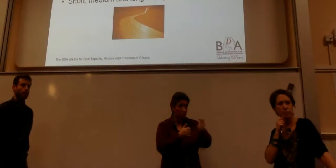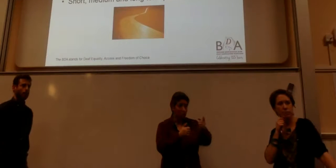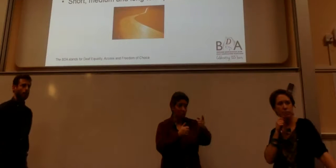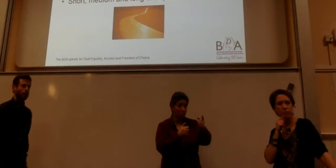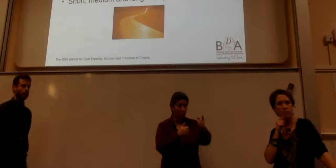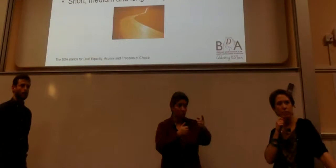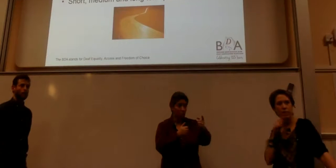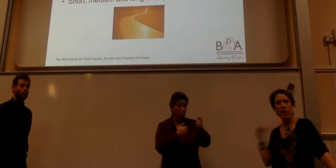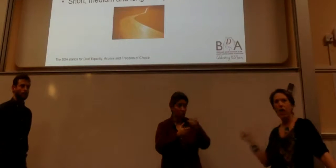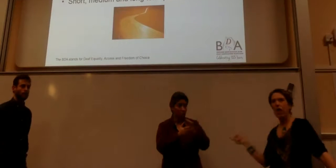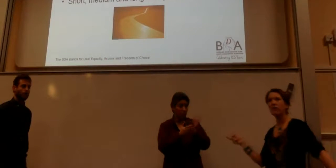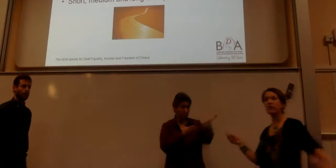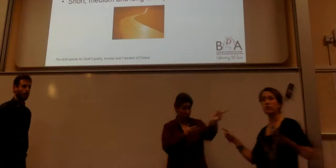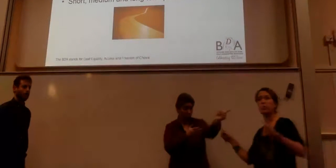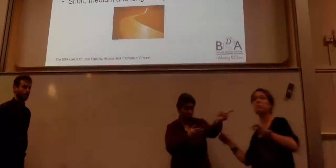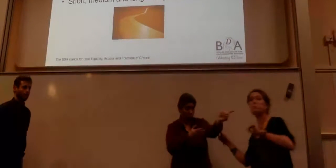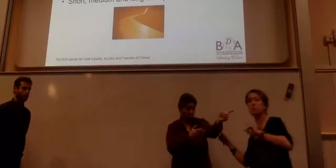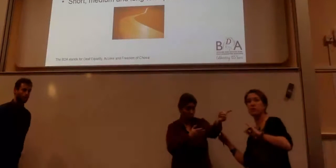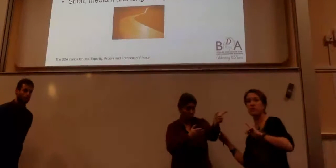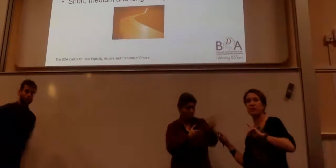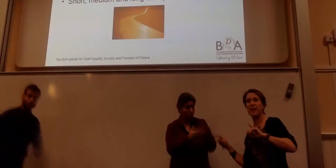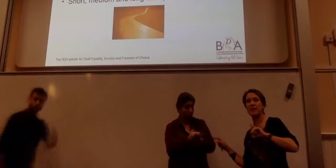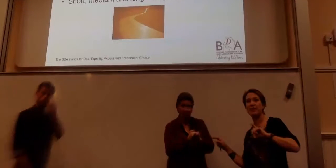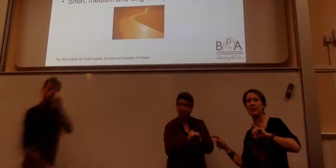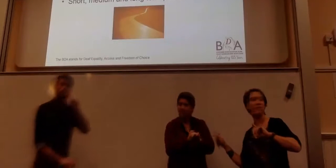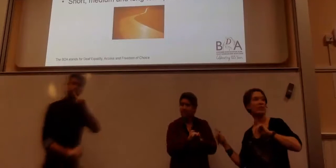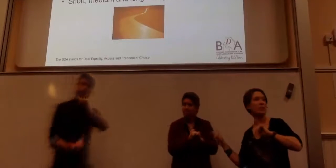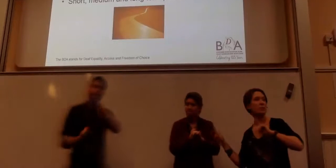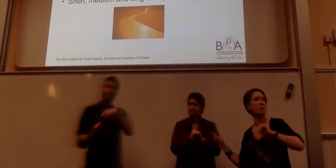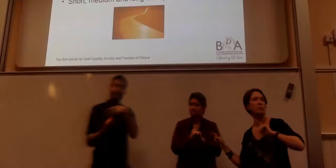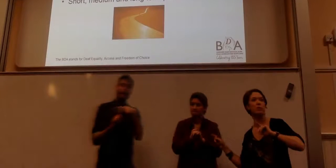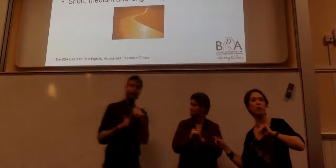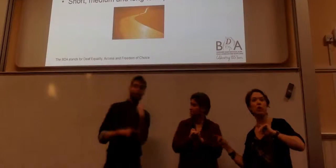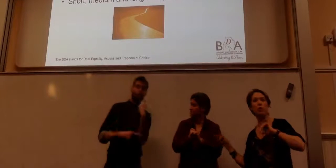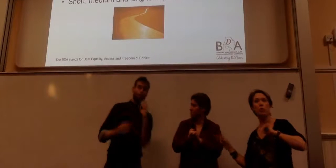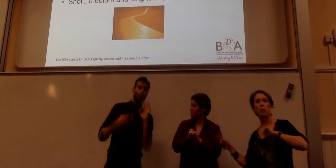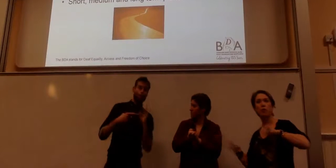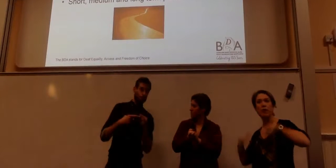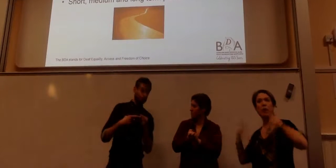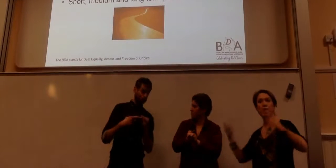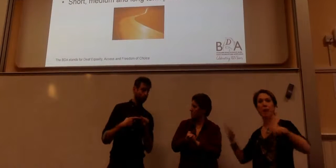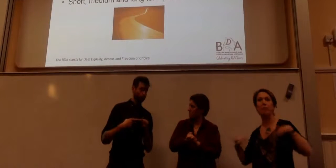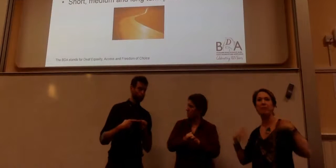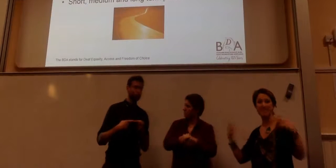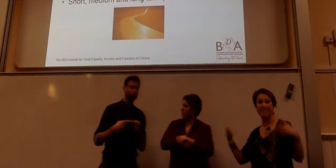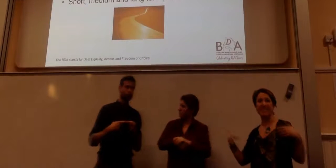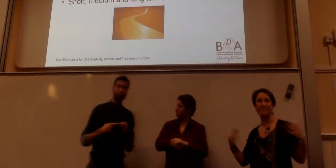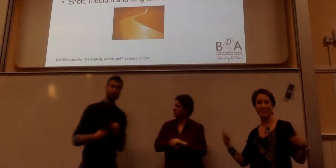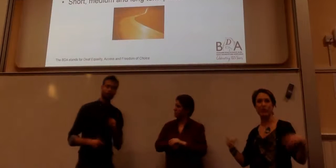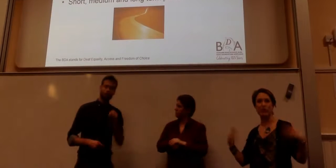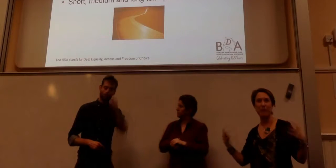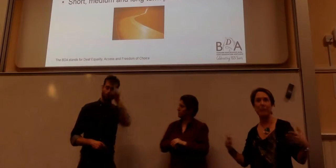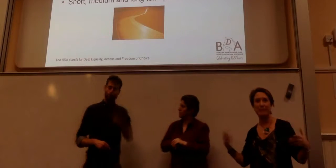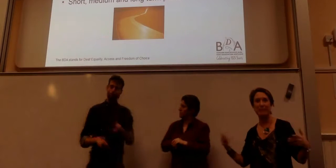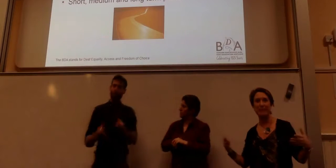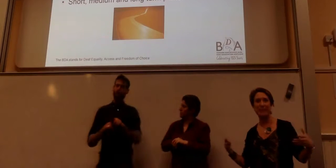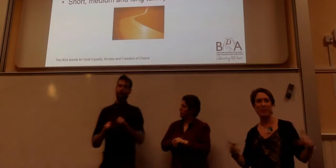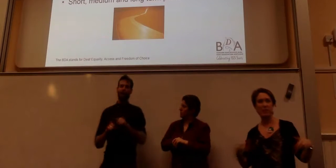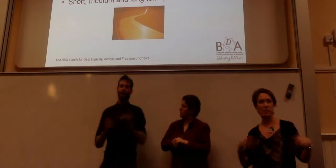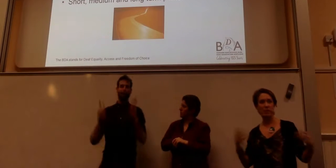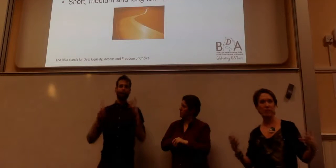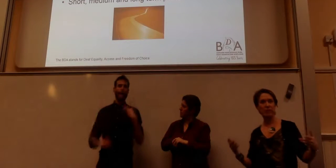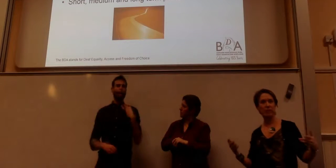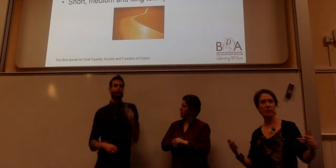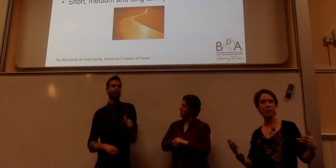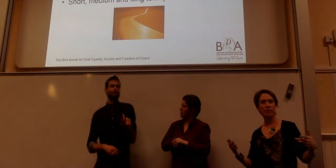Elaine? I think just one more thing to add. I think these people will become ambassadors or champions